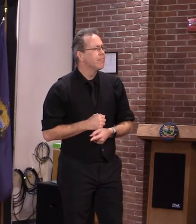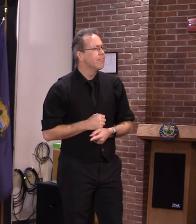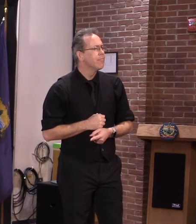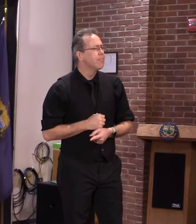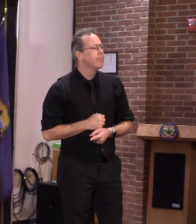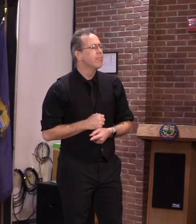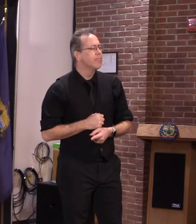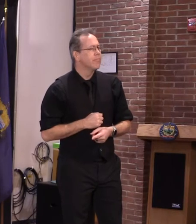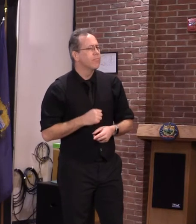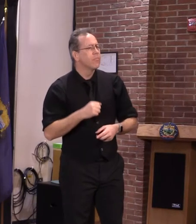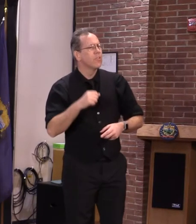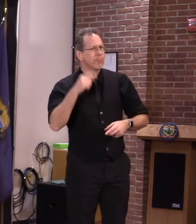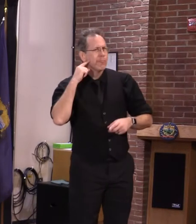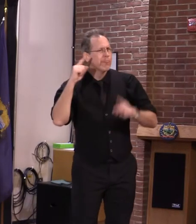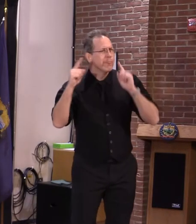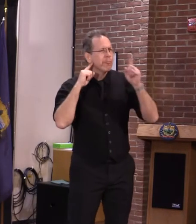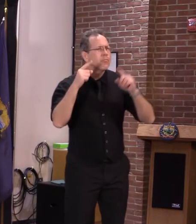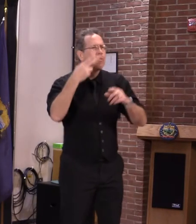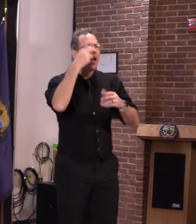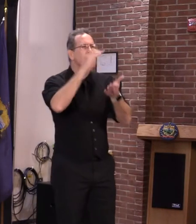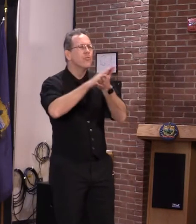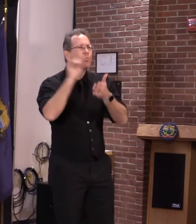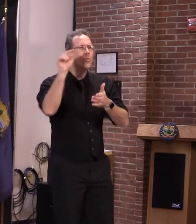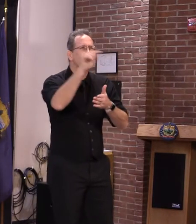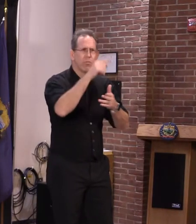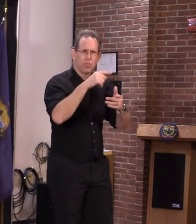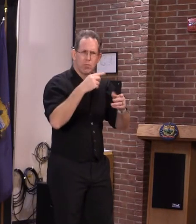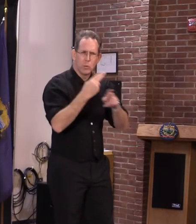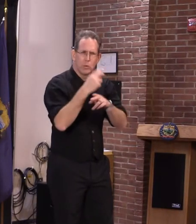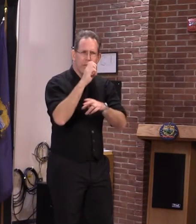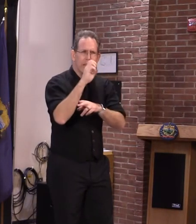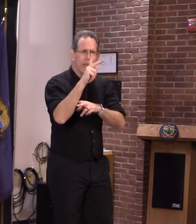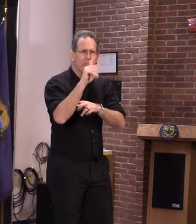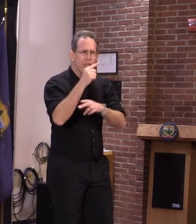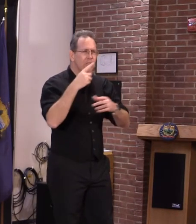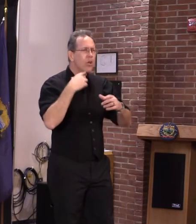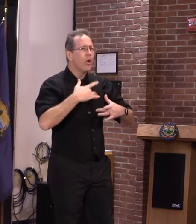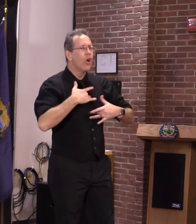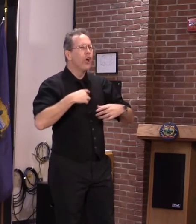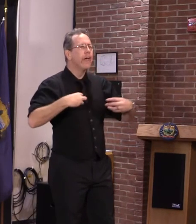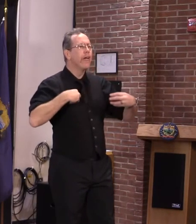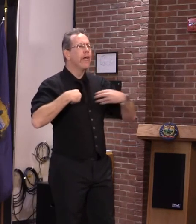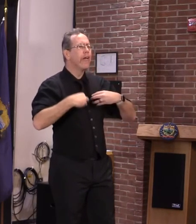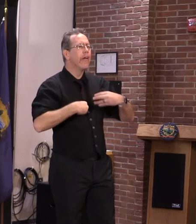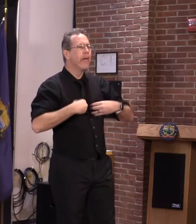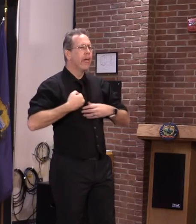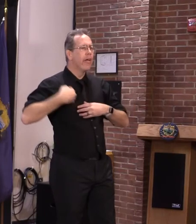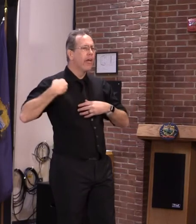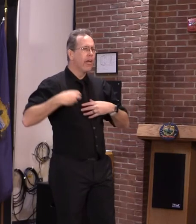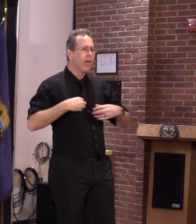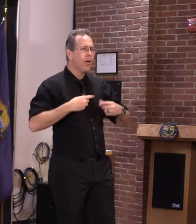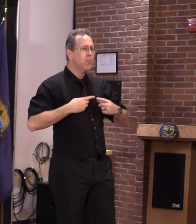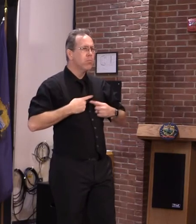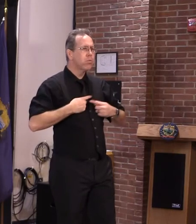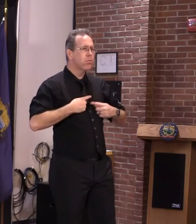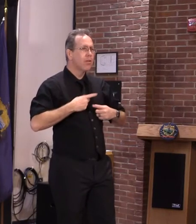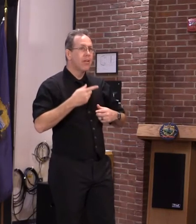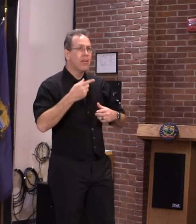athletes who have tested COVID positive. Could you comment on this